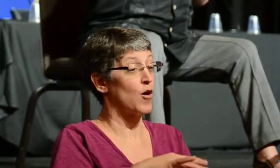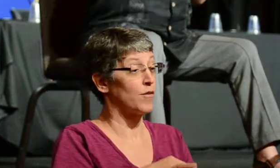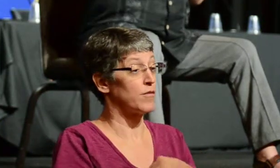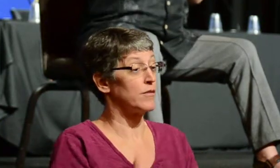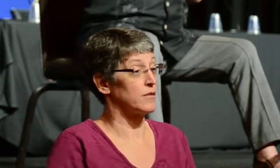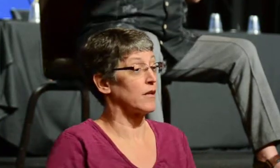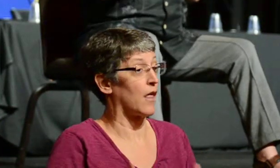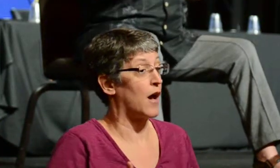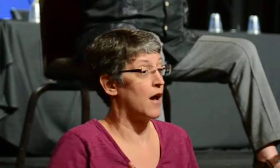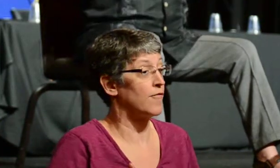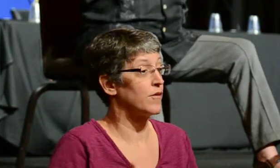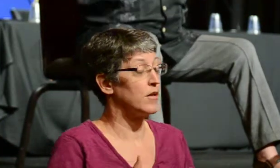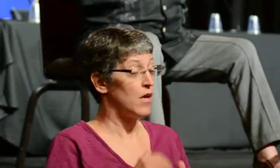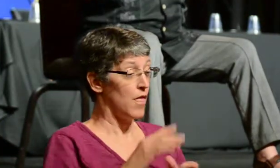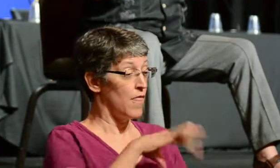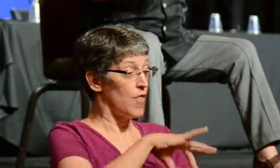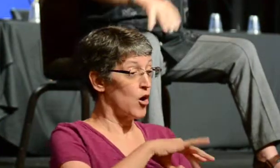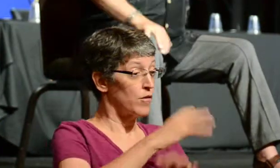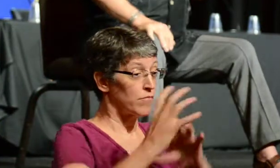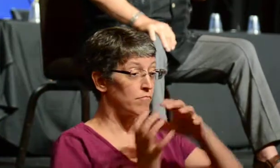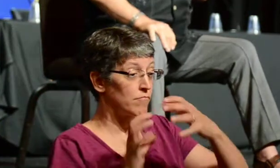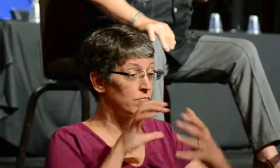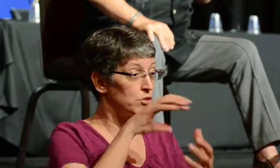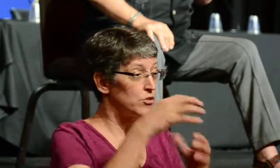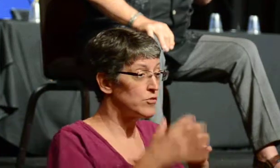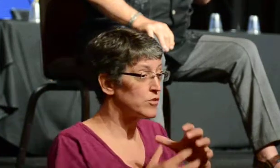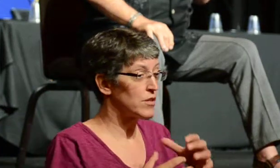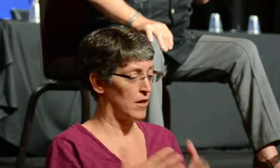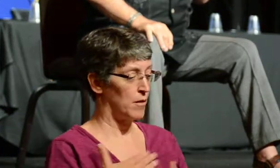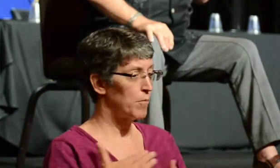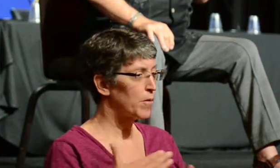It has circulation, it breathes. Look at the